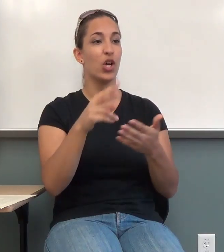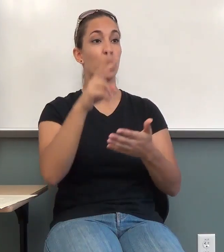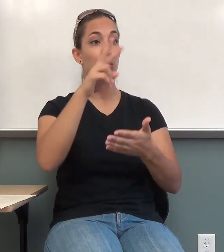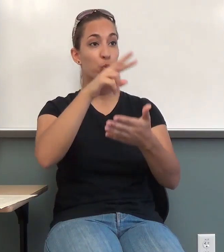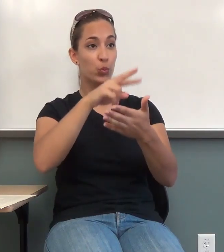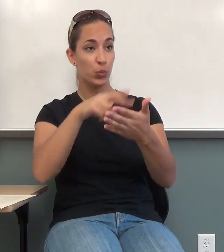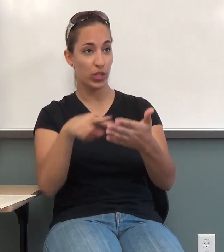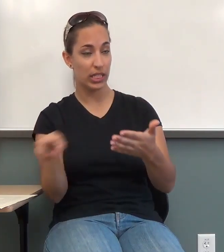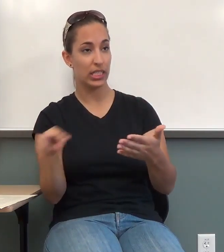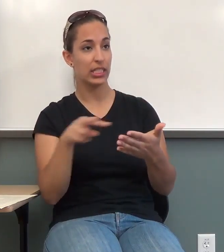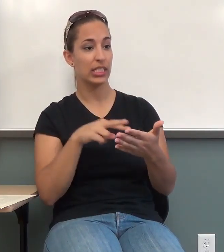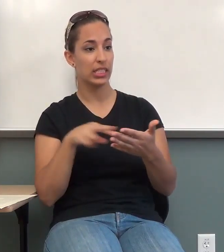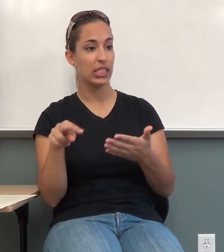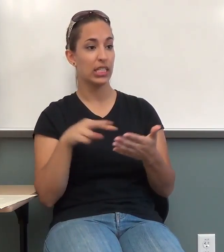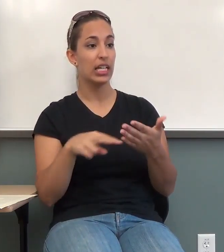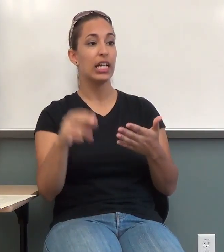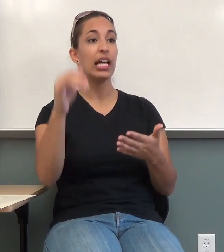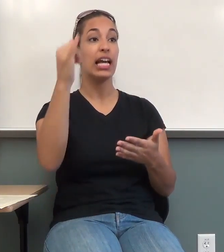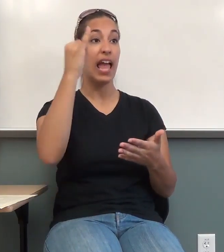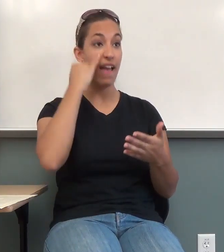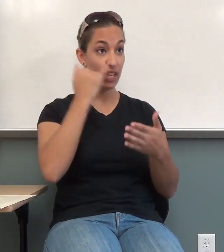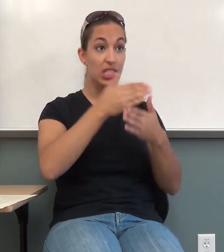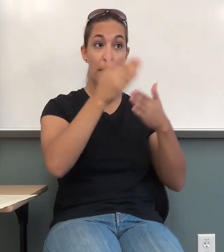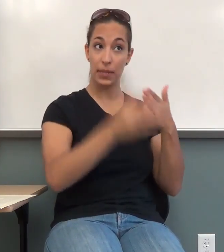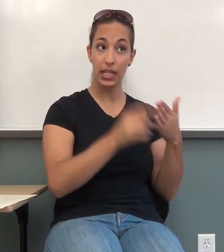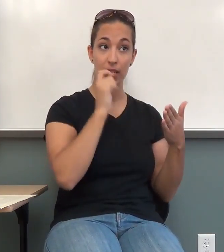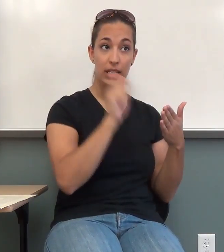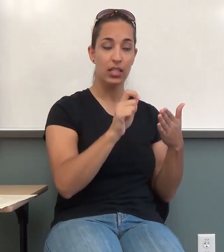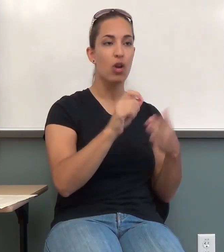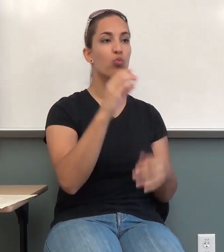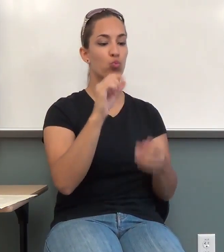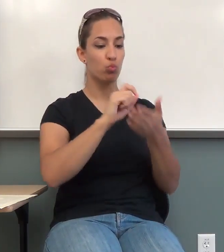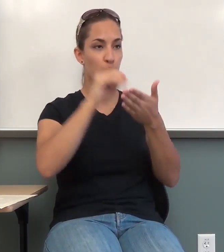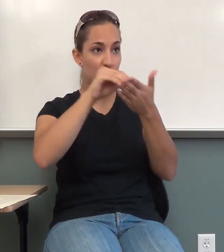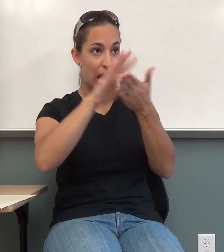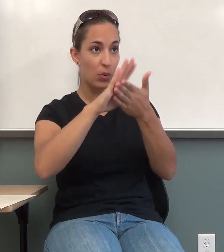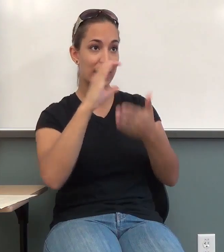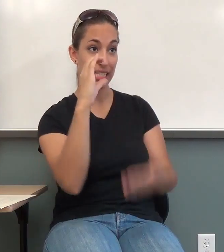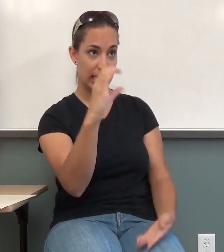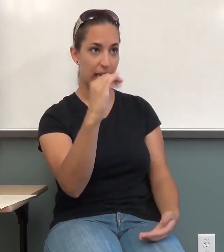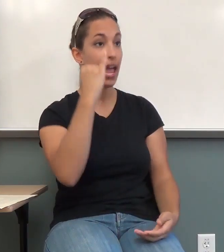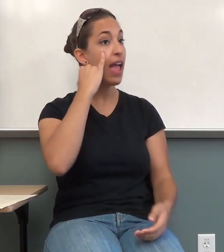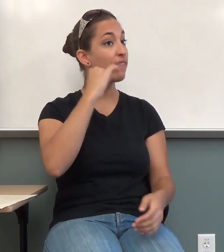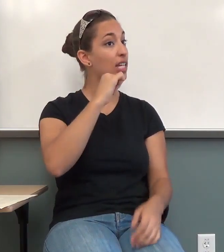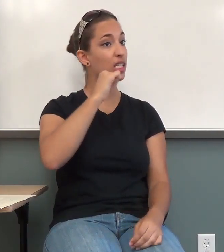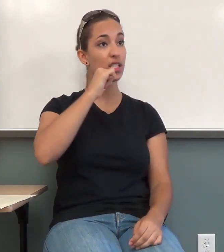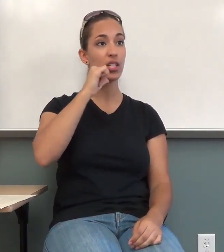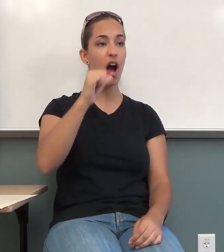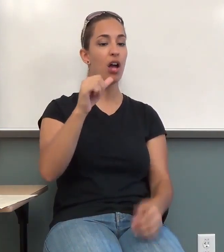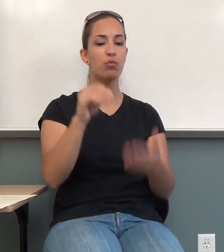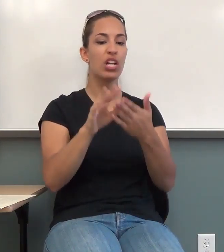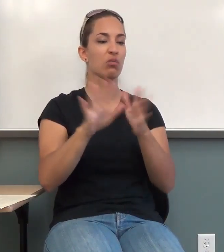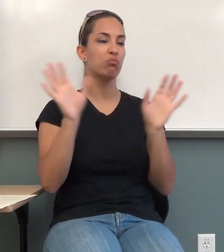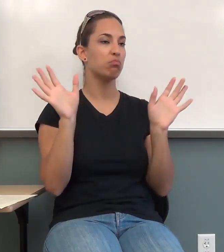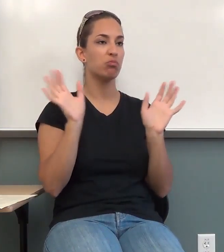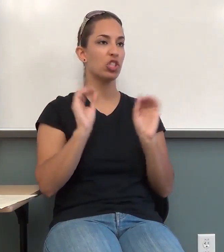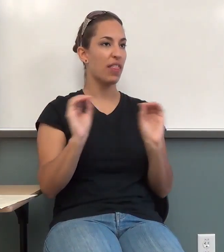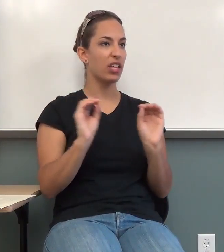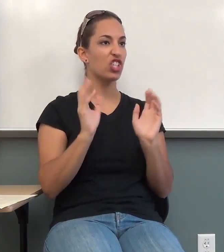it's complete, and write nothing if it's not complete. Okay? If you don't